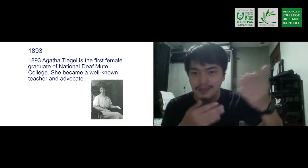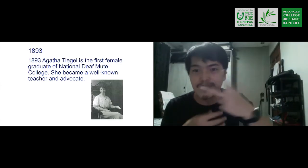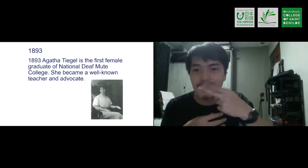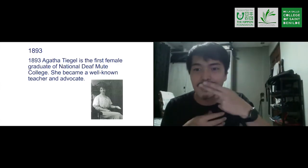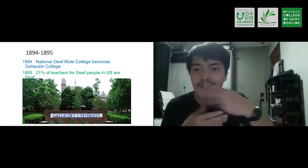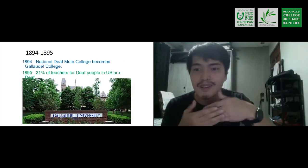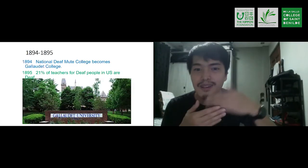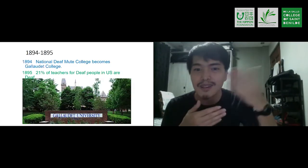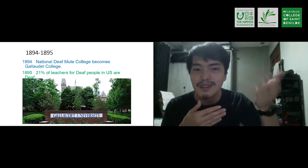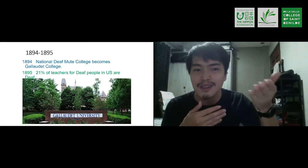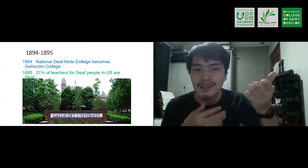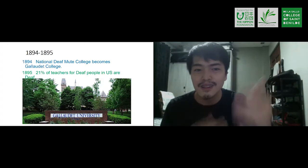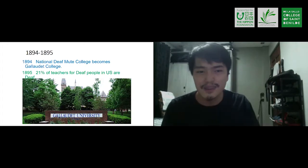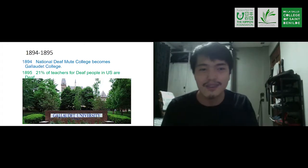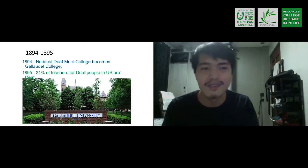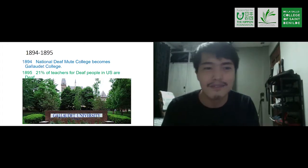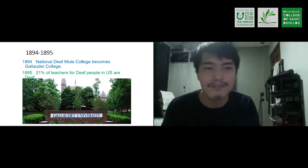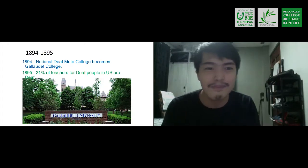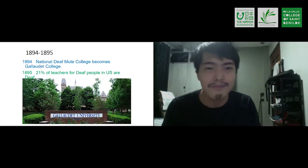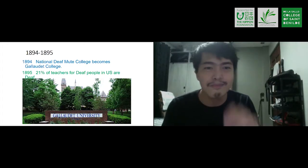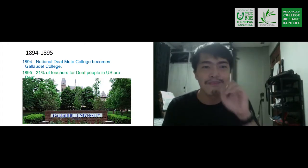Next, please. Marvin, next. Okay.